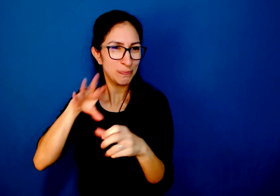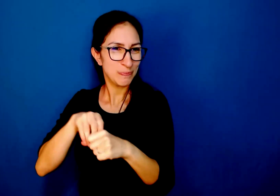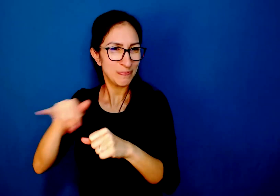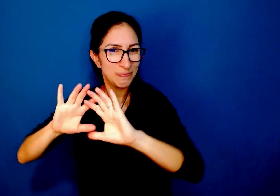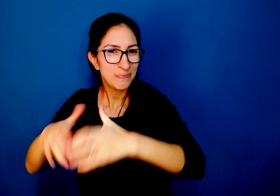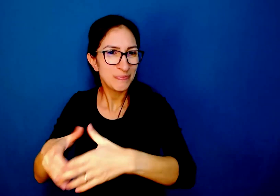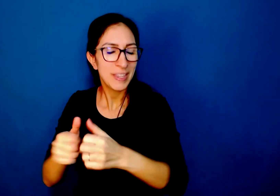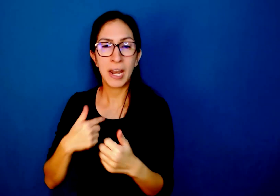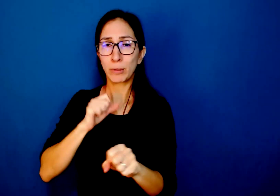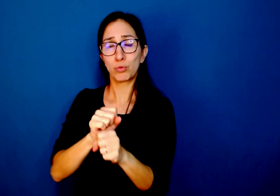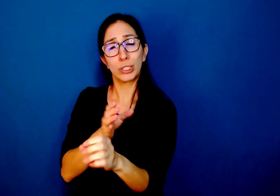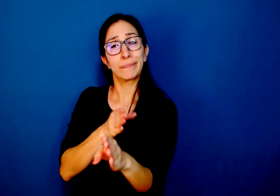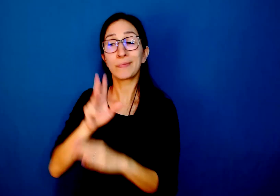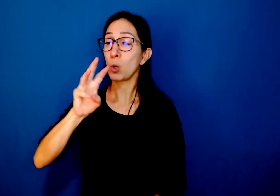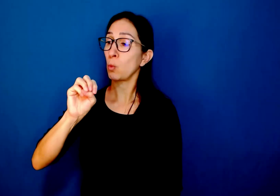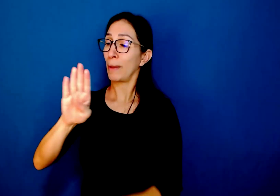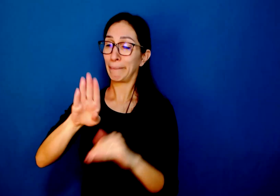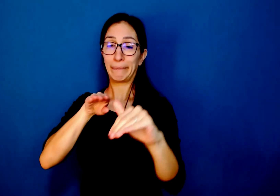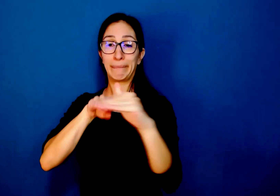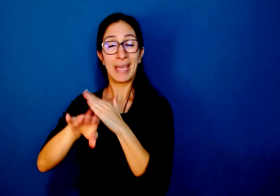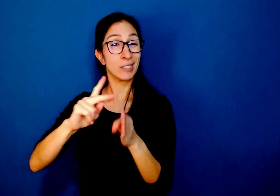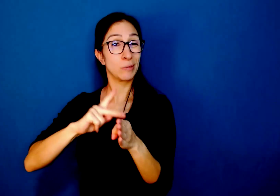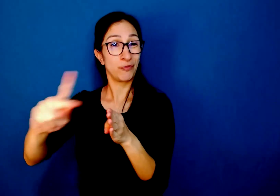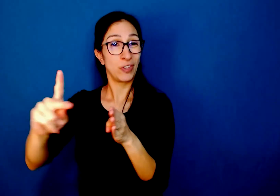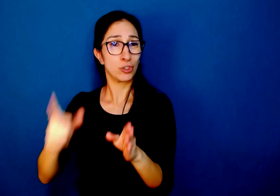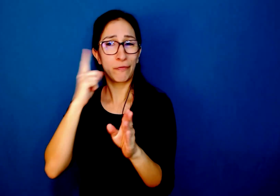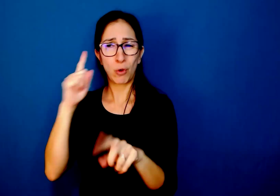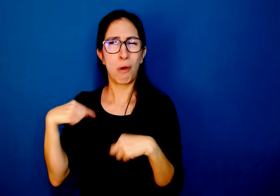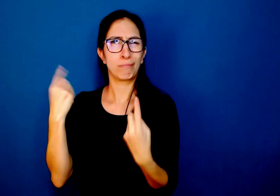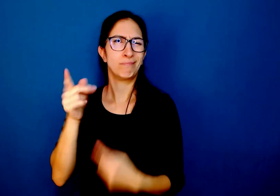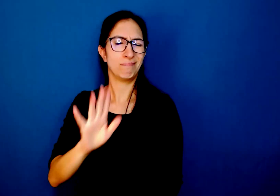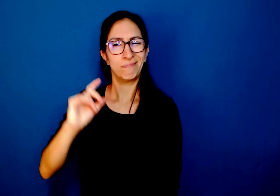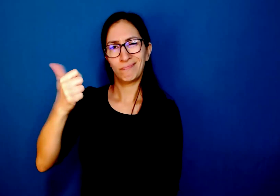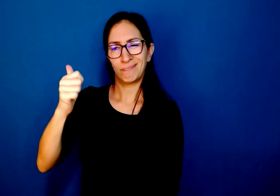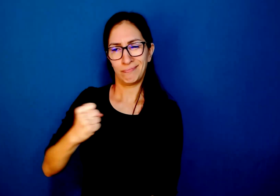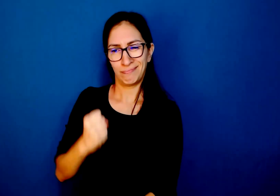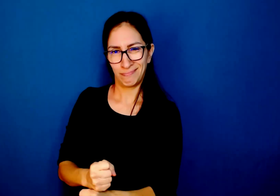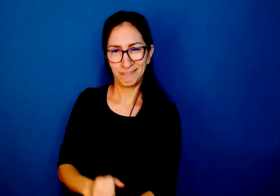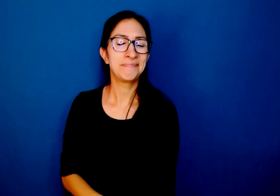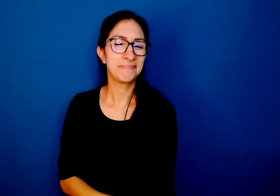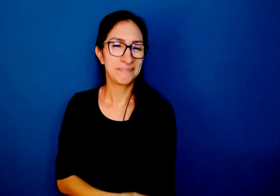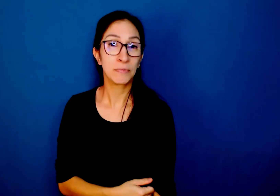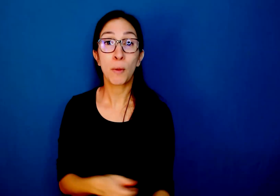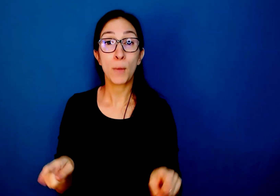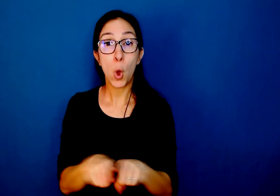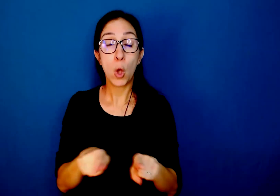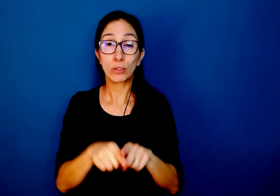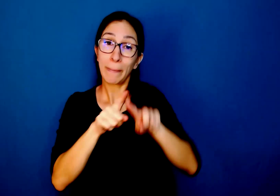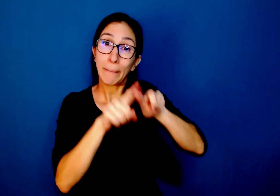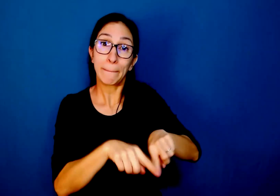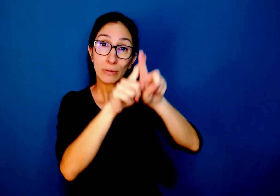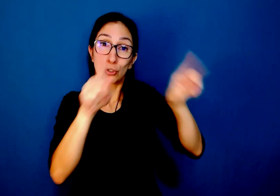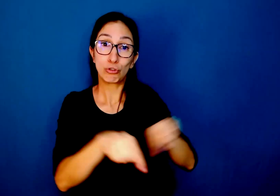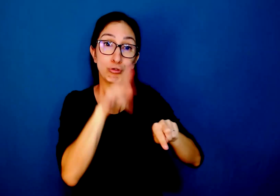accessibility professional, web accessibility professional for about a decade. I've also been navigating the web with a screen reader for more than 20